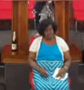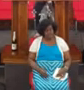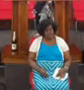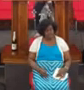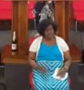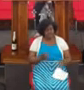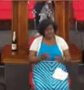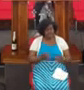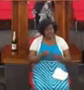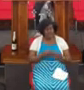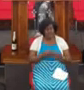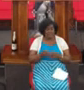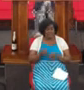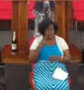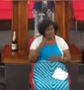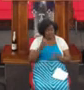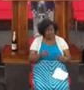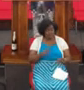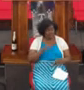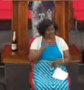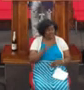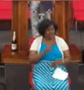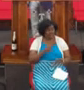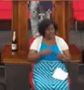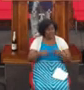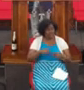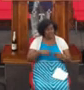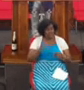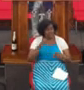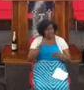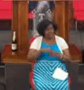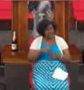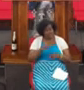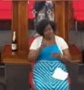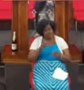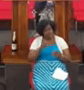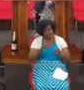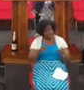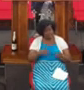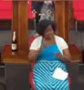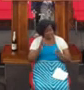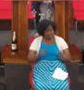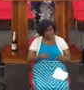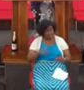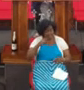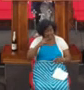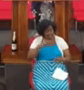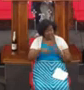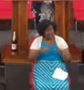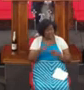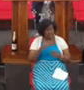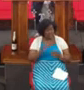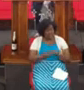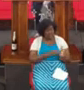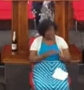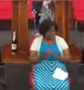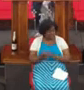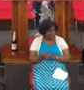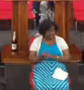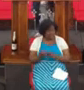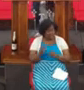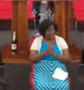It doesn't matter who the person is. You come in contact with an individual, you tell them about Jesus.